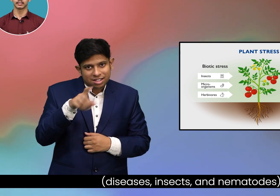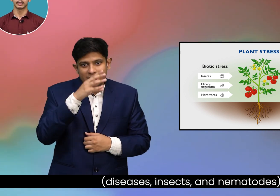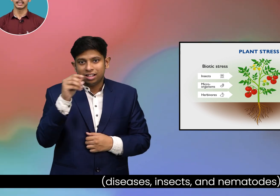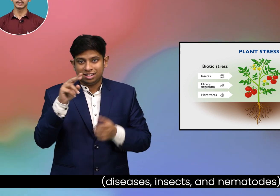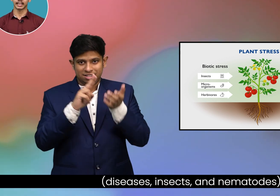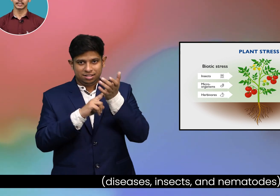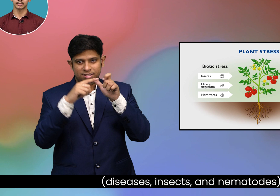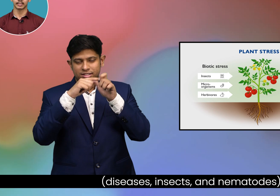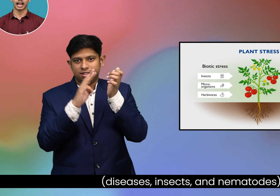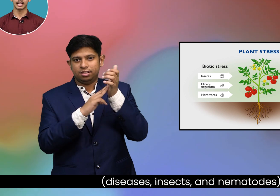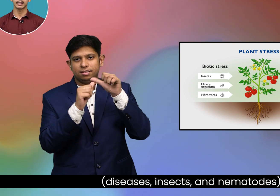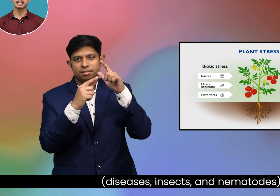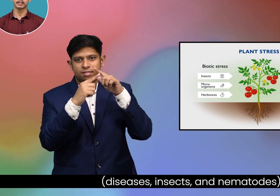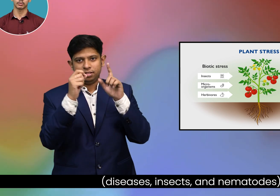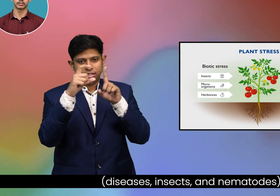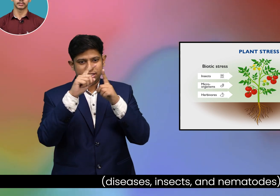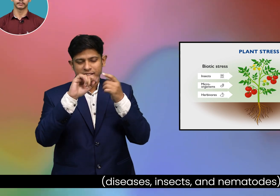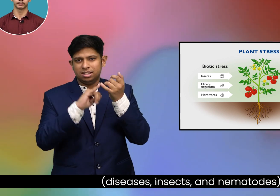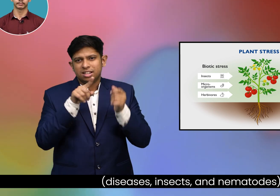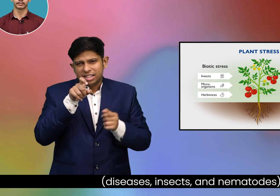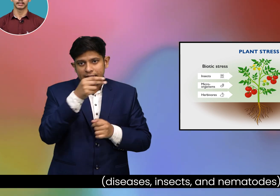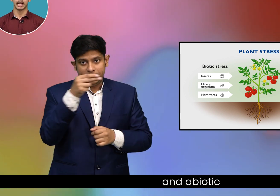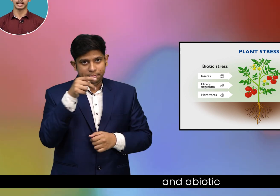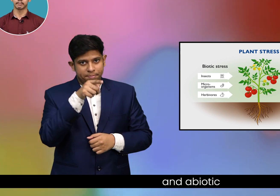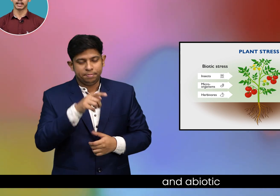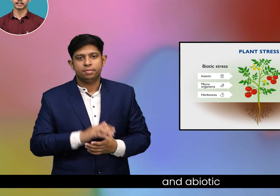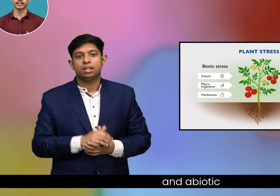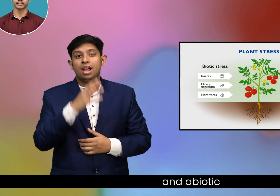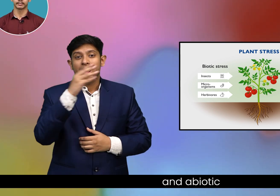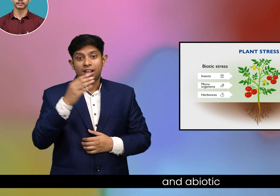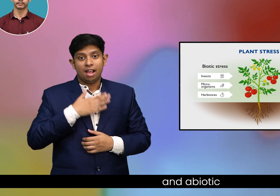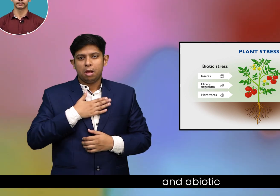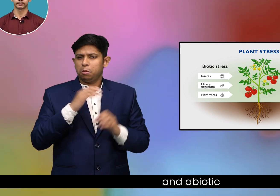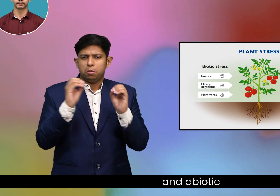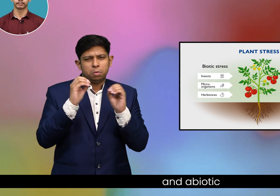disease, insects and nematodes, and abiotic,